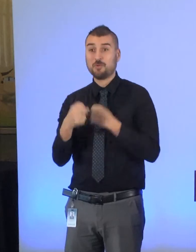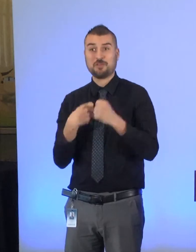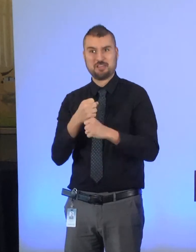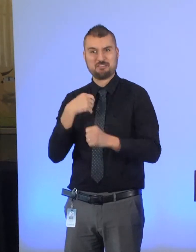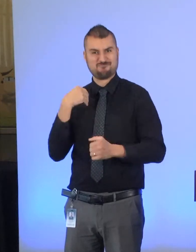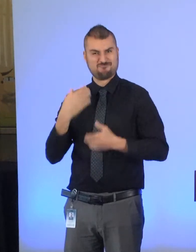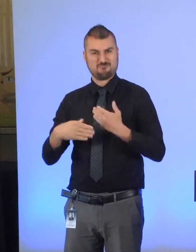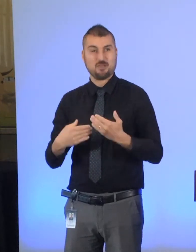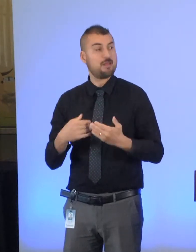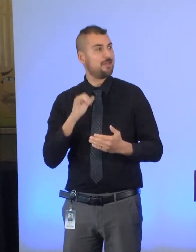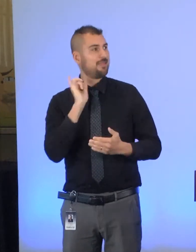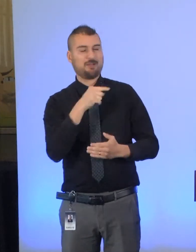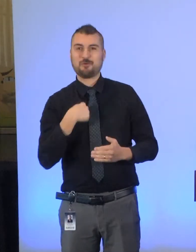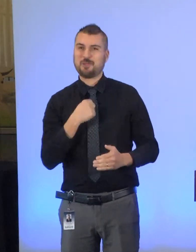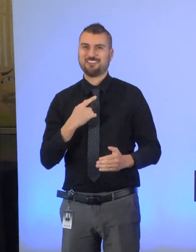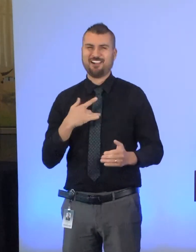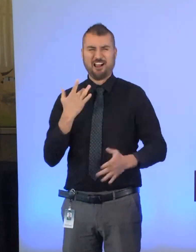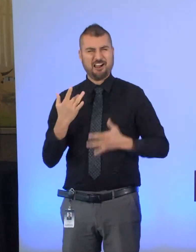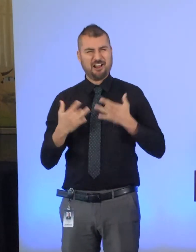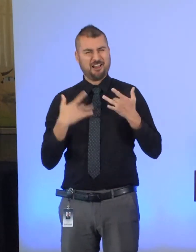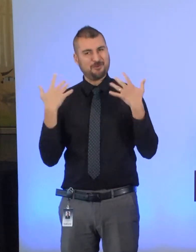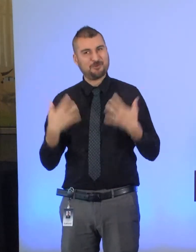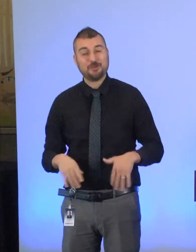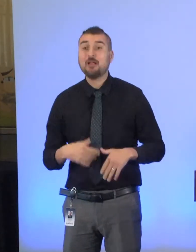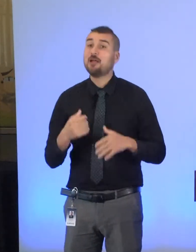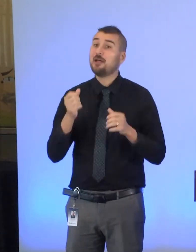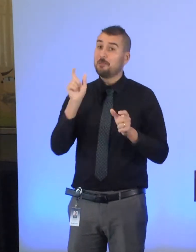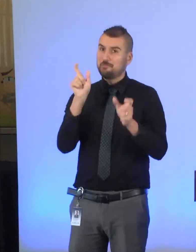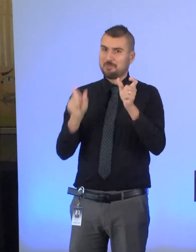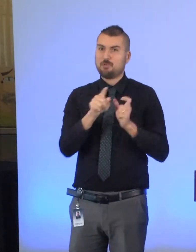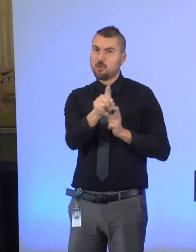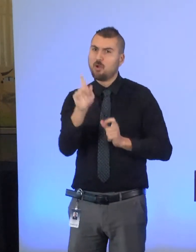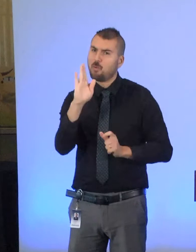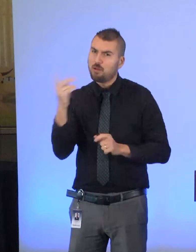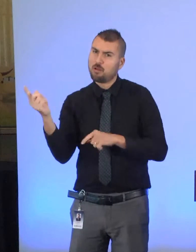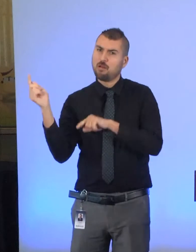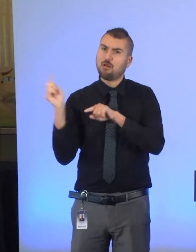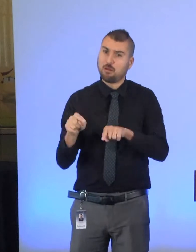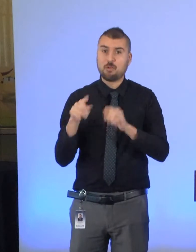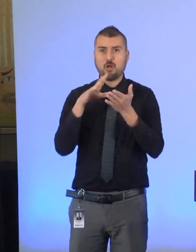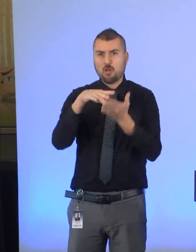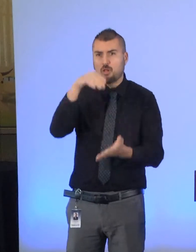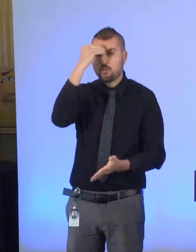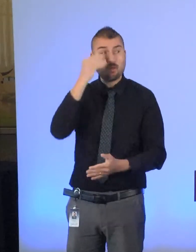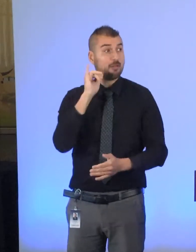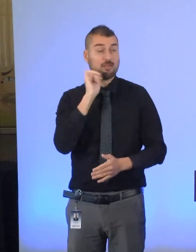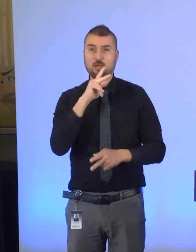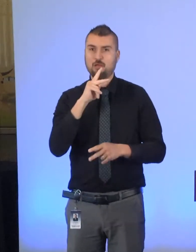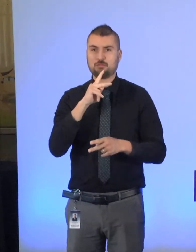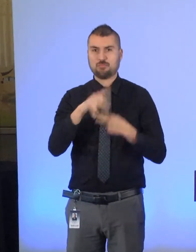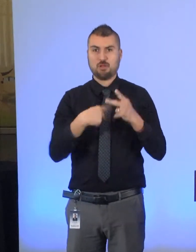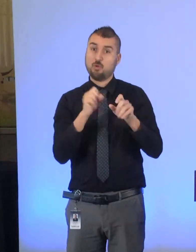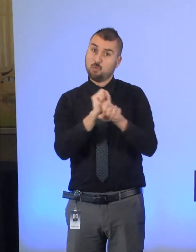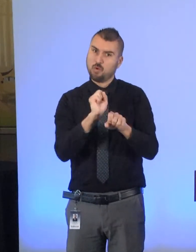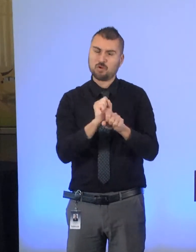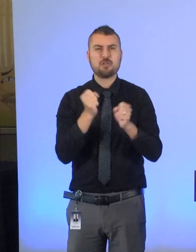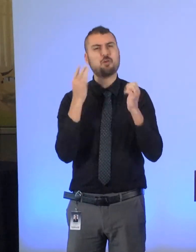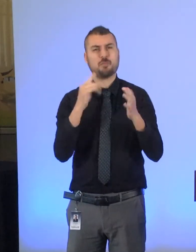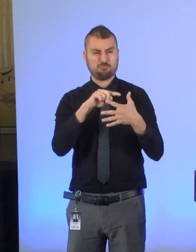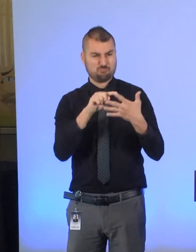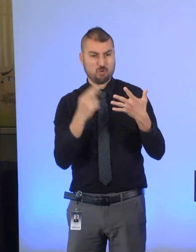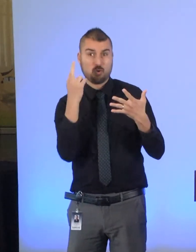and people will come and learn. There's so many ways that this work is tied to